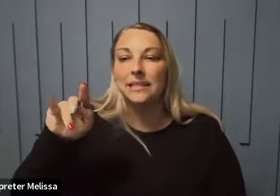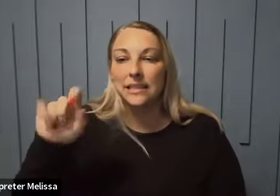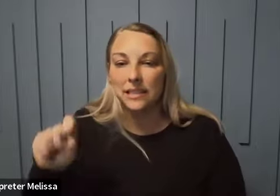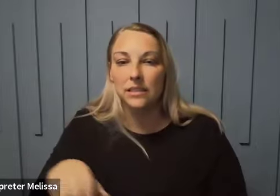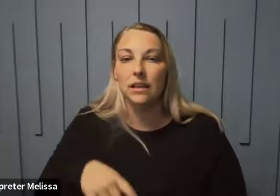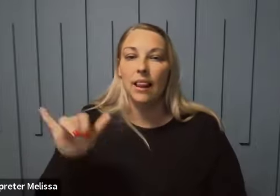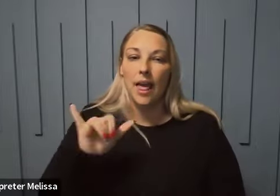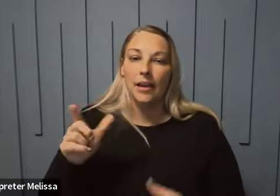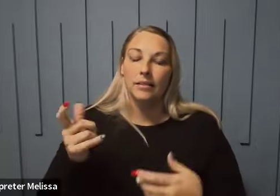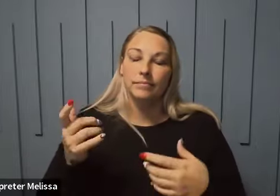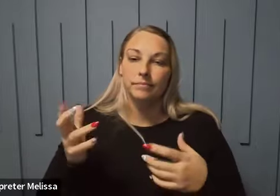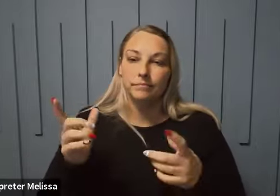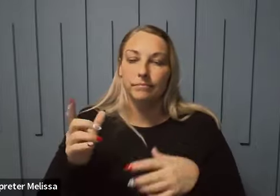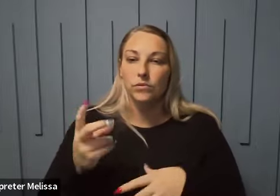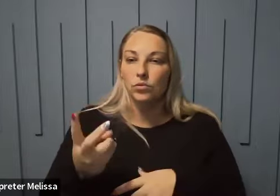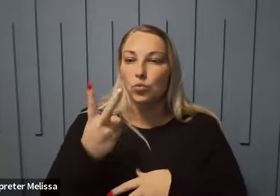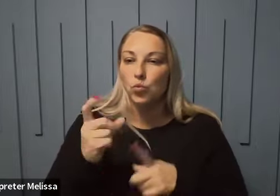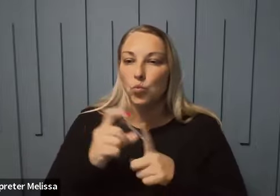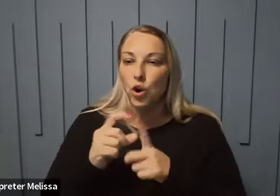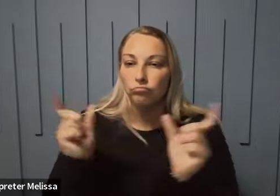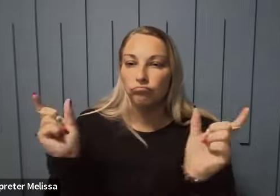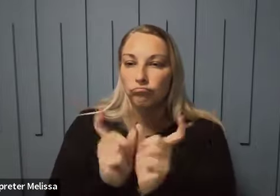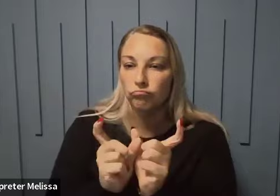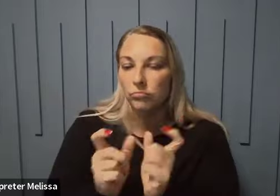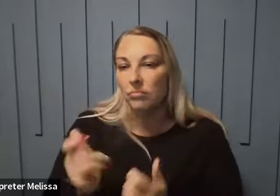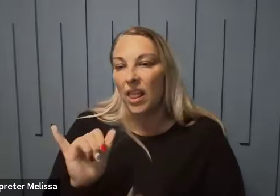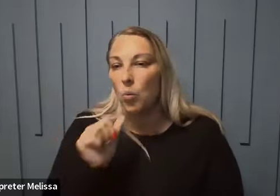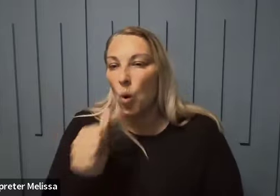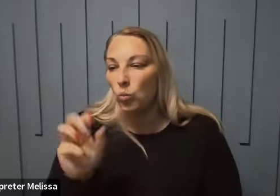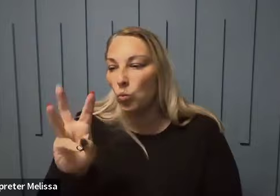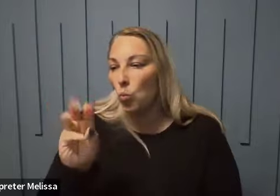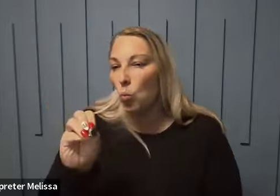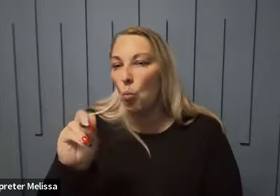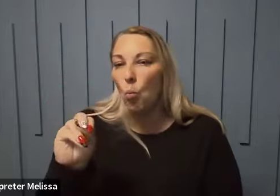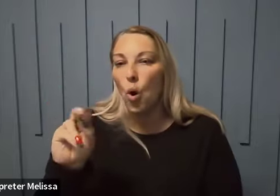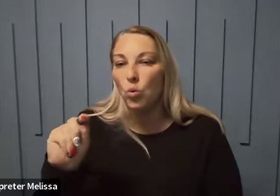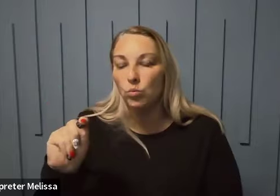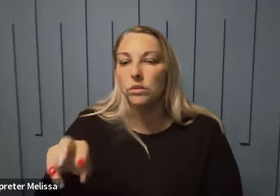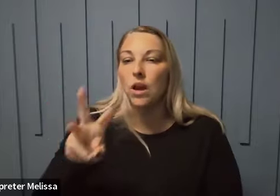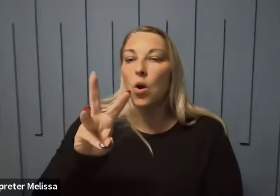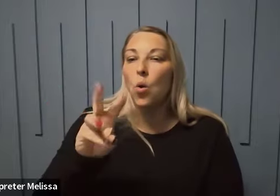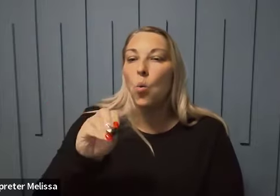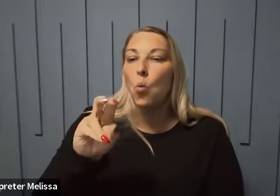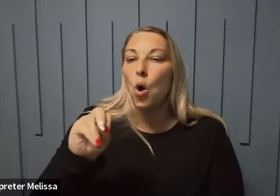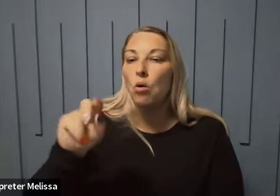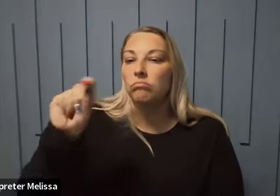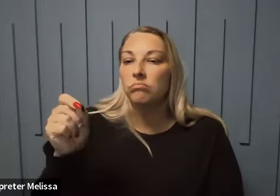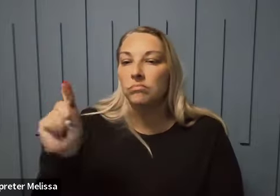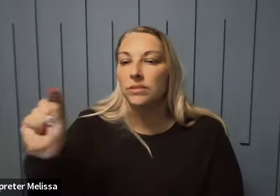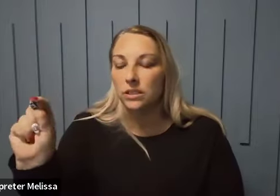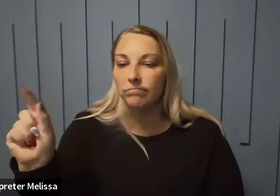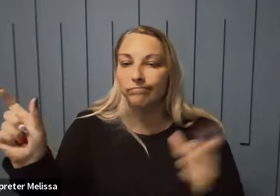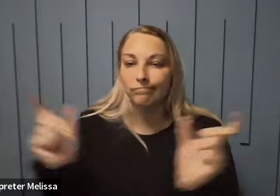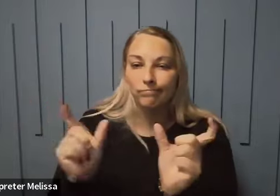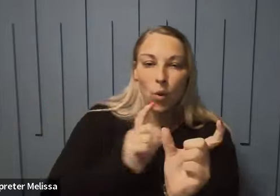will not, but and that's what we would sign usually if we had a student who was reliant on visual communication, so either